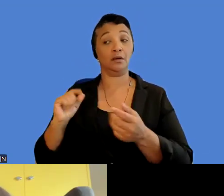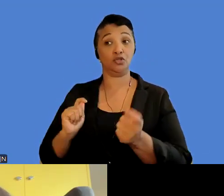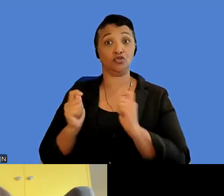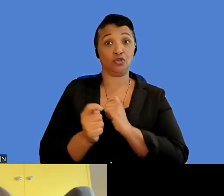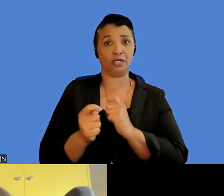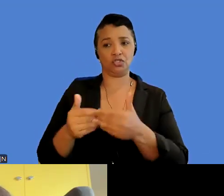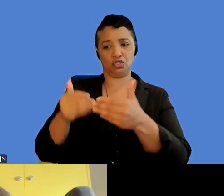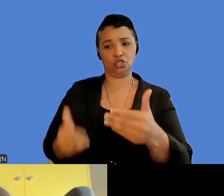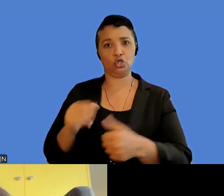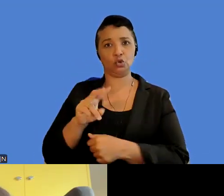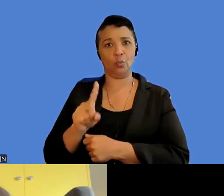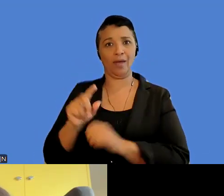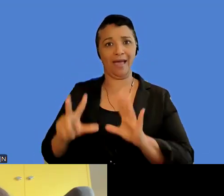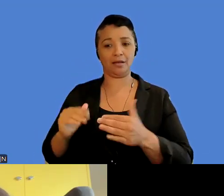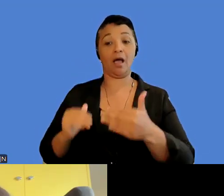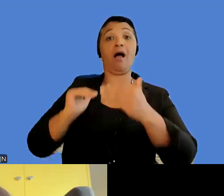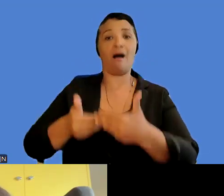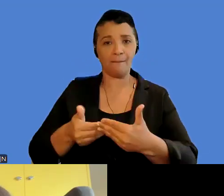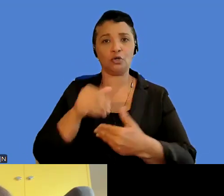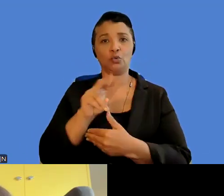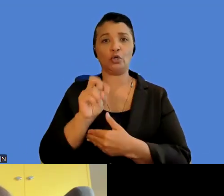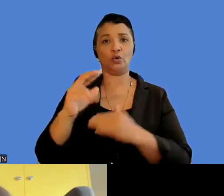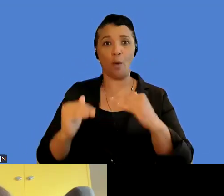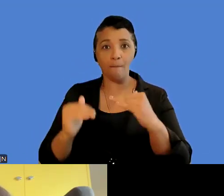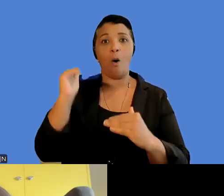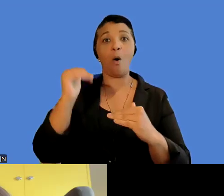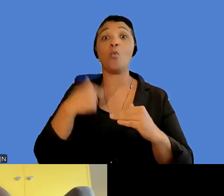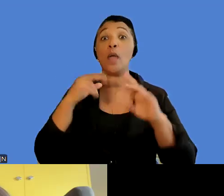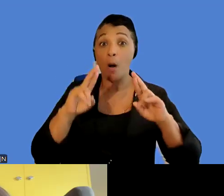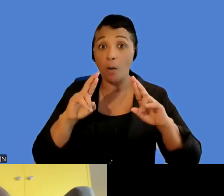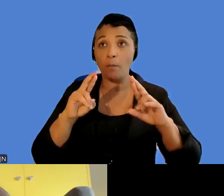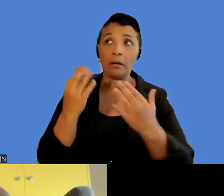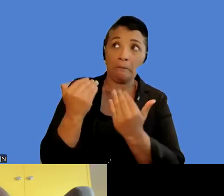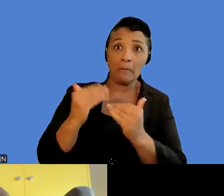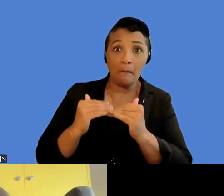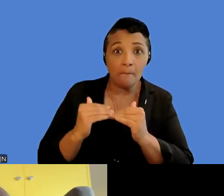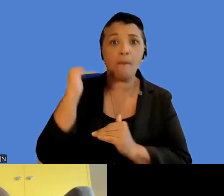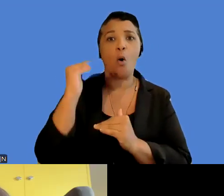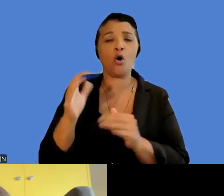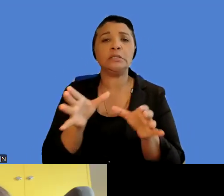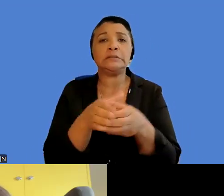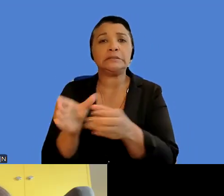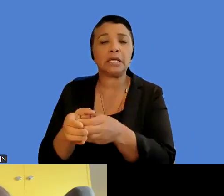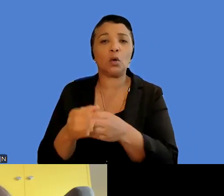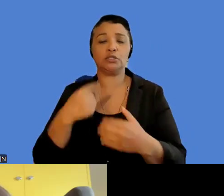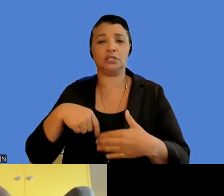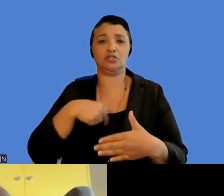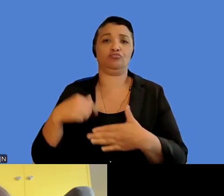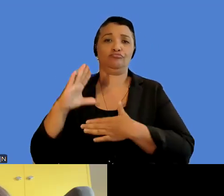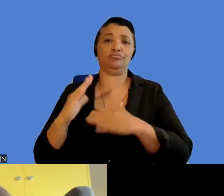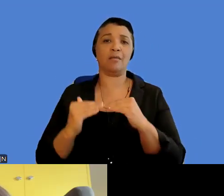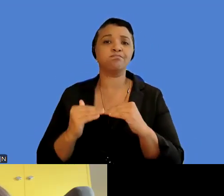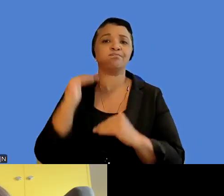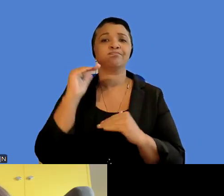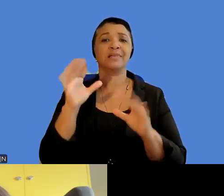to 2022, and hopefully we will be having more commitments from stakeholders regarding Indigenous and other minority